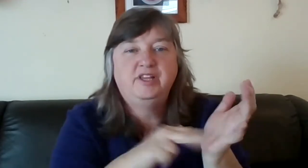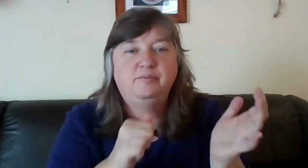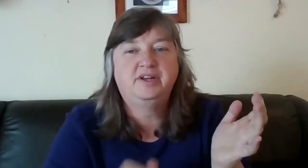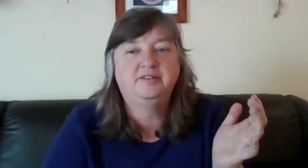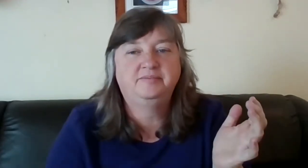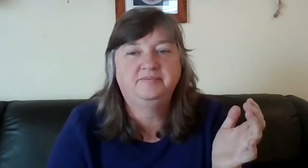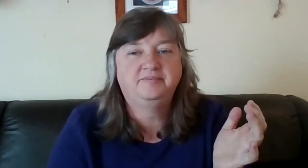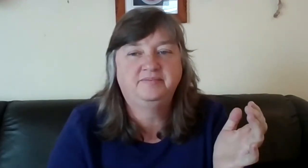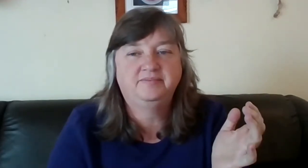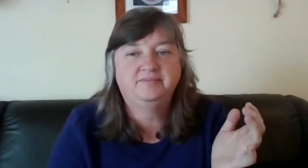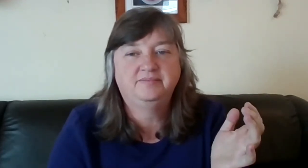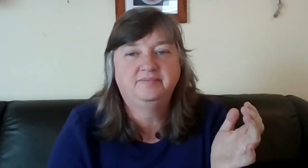Peanut butter.